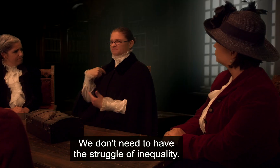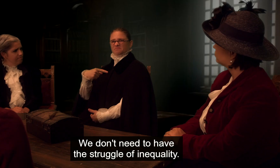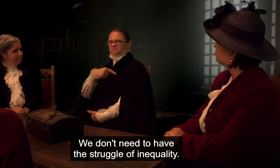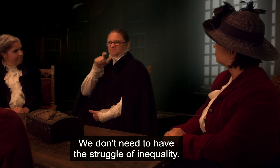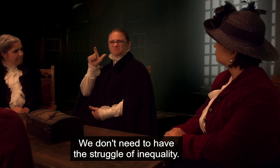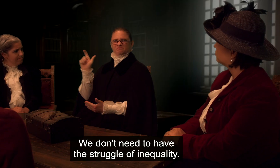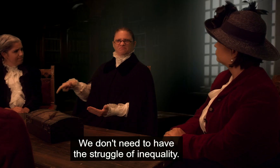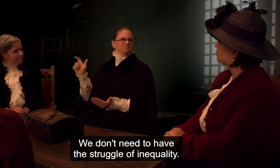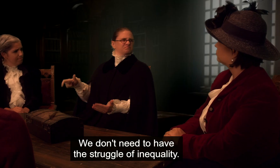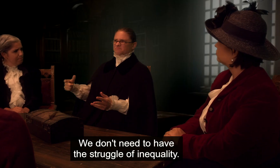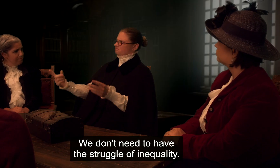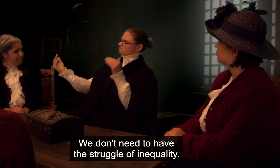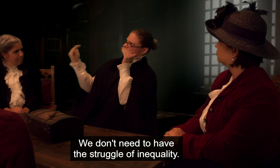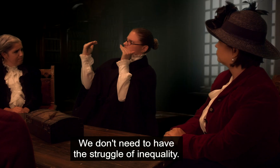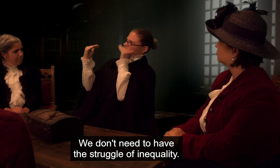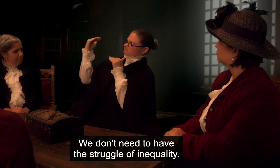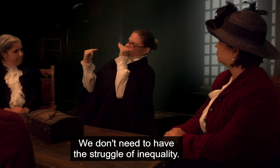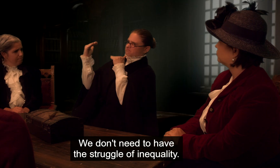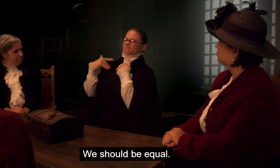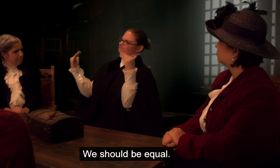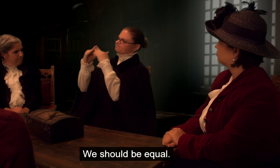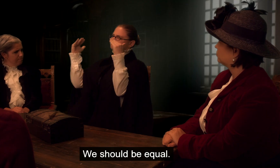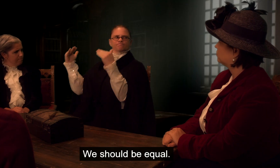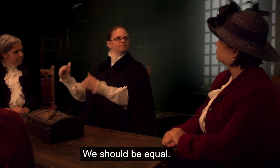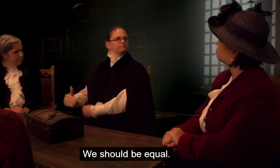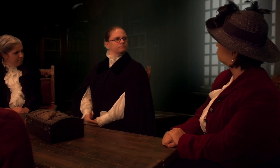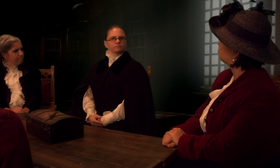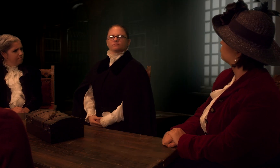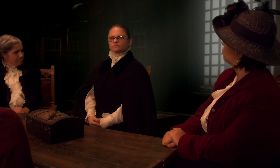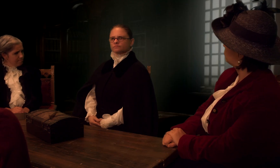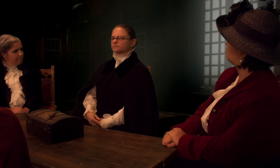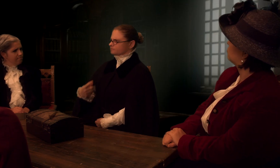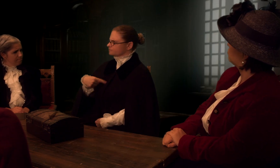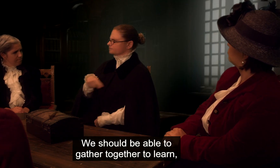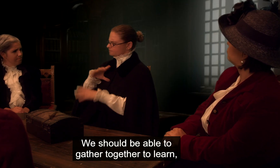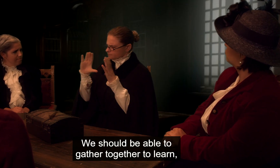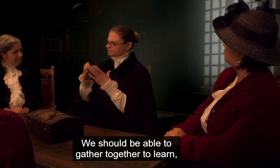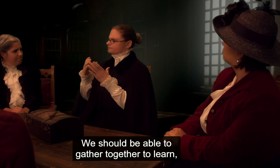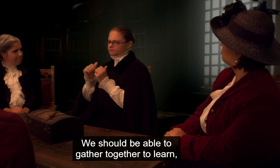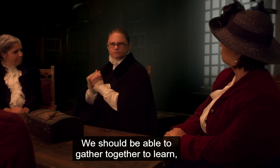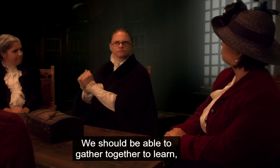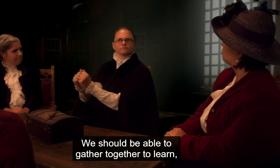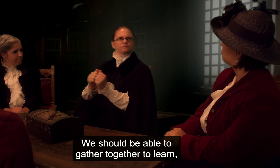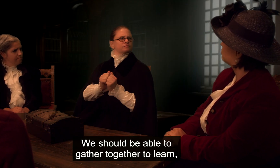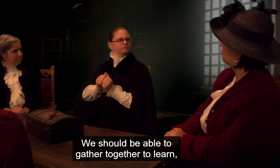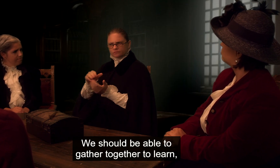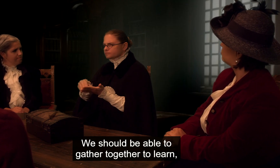We don't need to have the struggle of inequality. We should be equal. We should be able to gather together